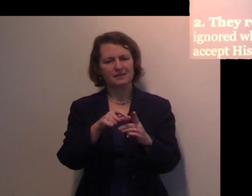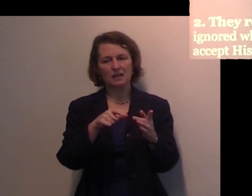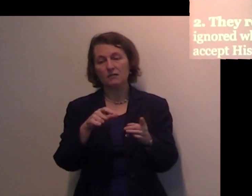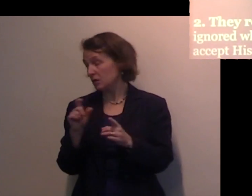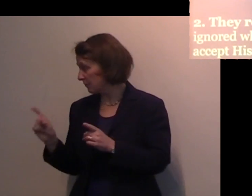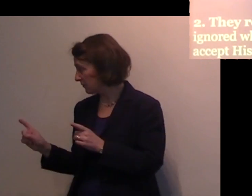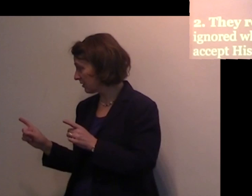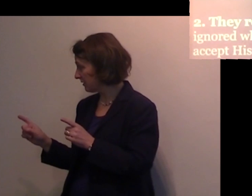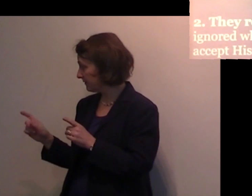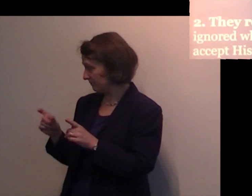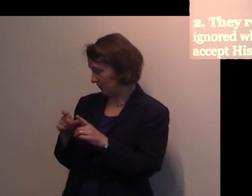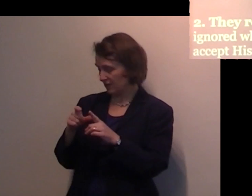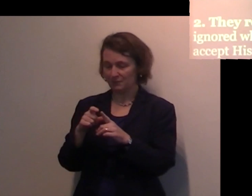Means they said,